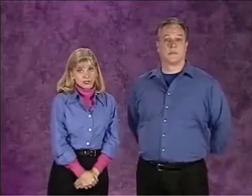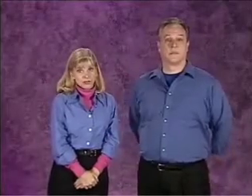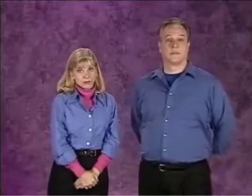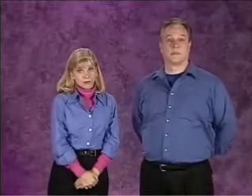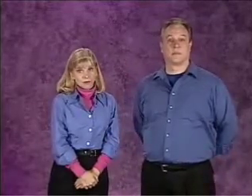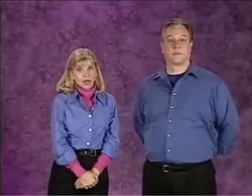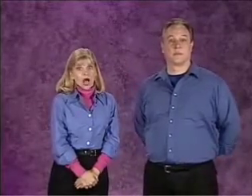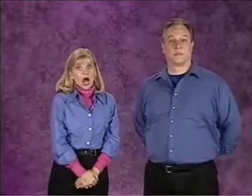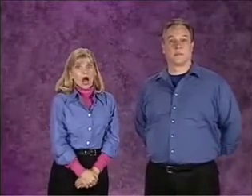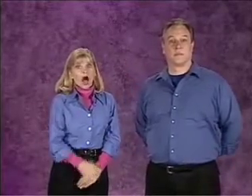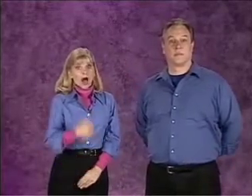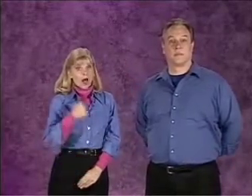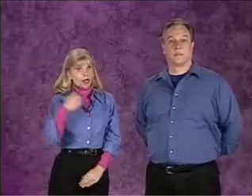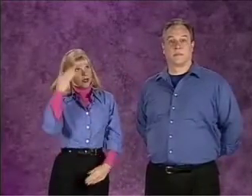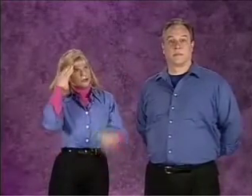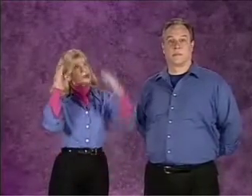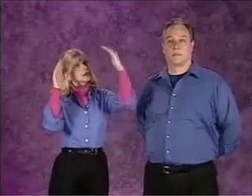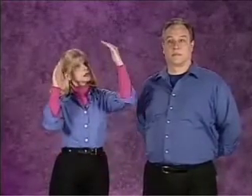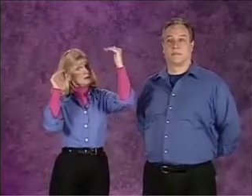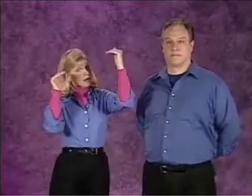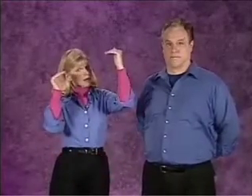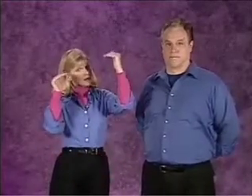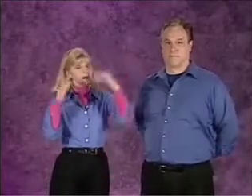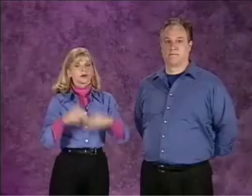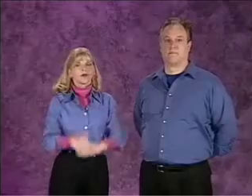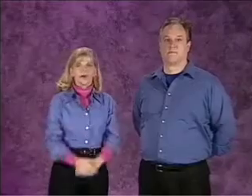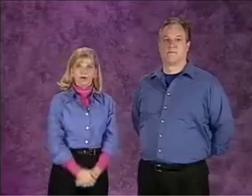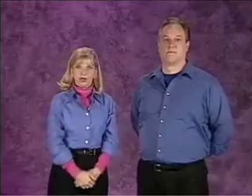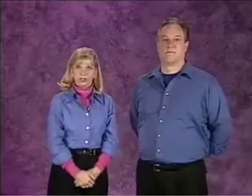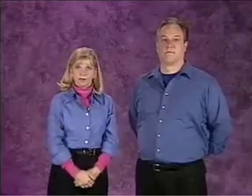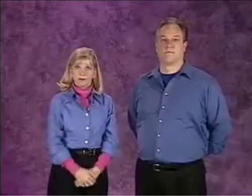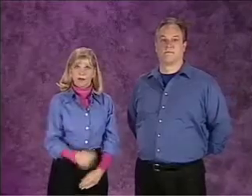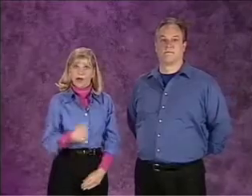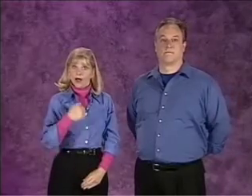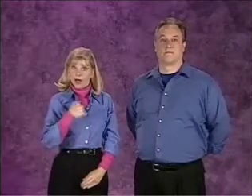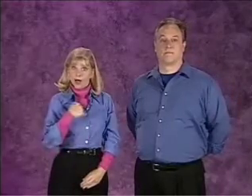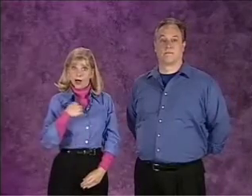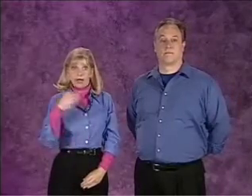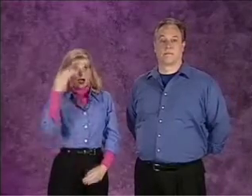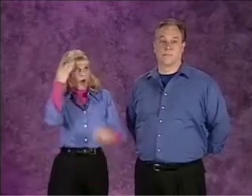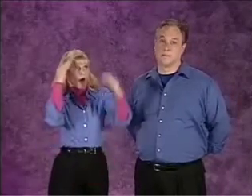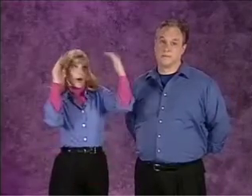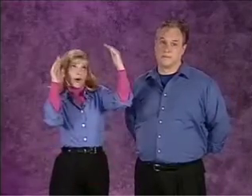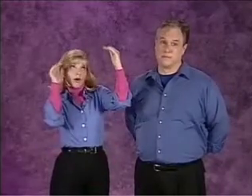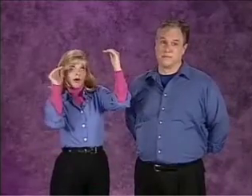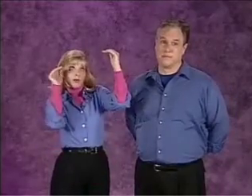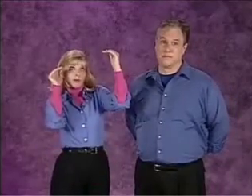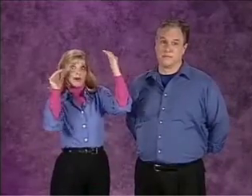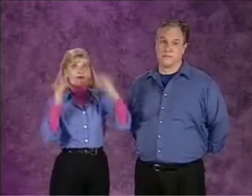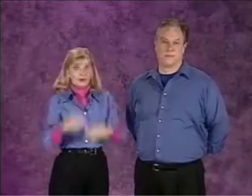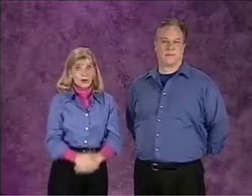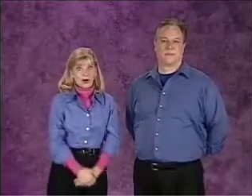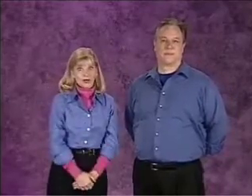differ. I expect cooperation. I hope for